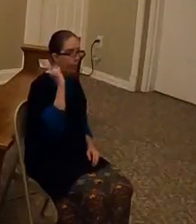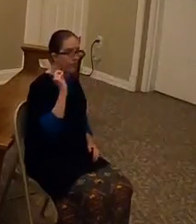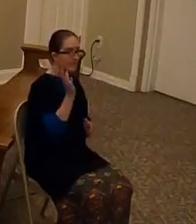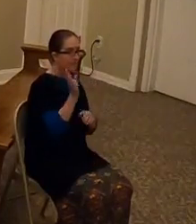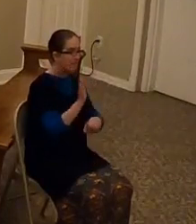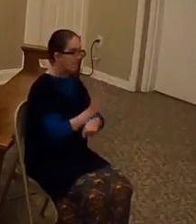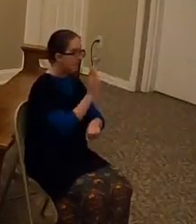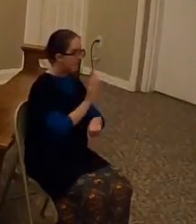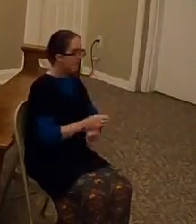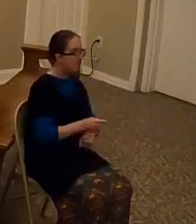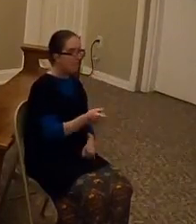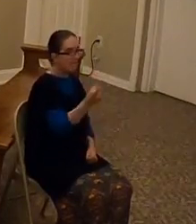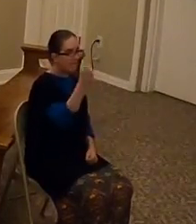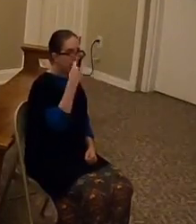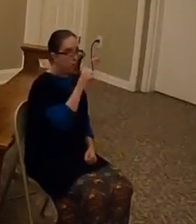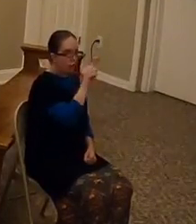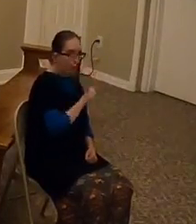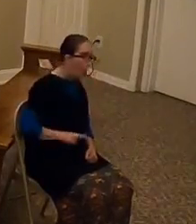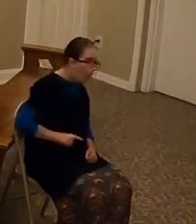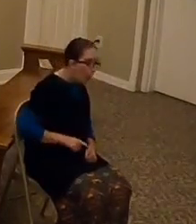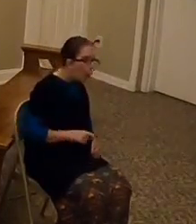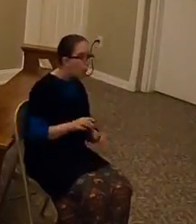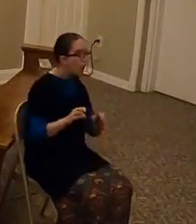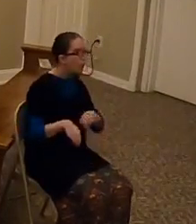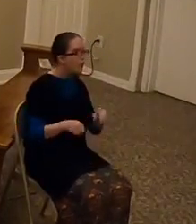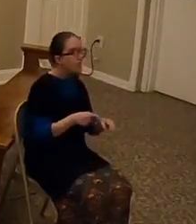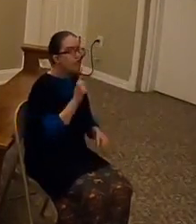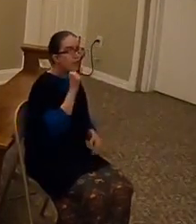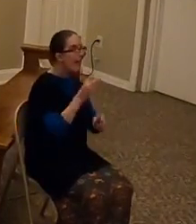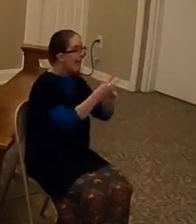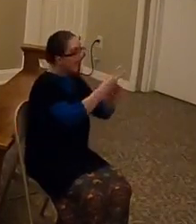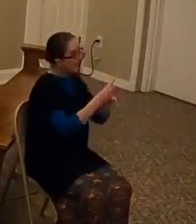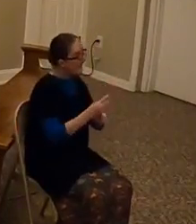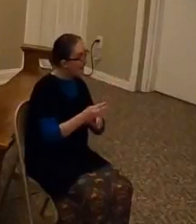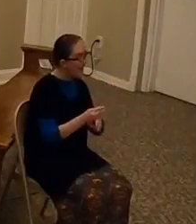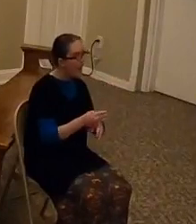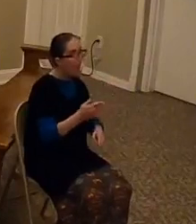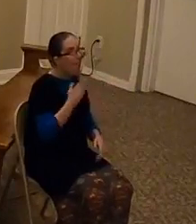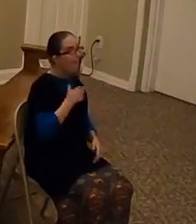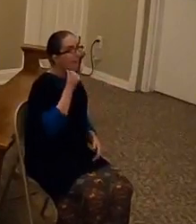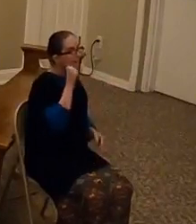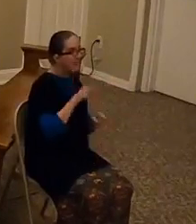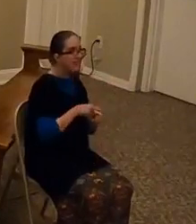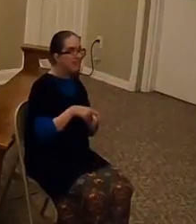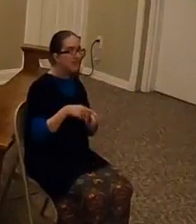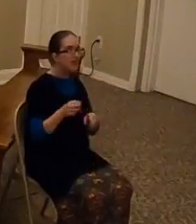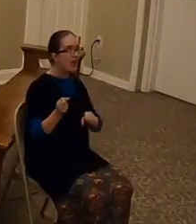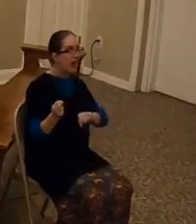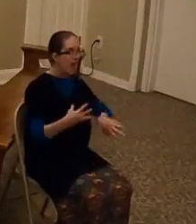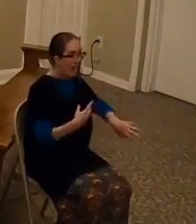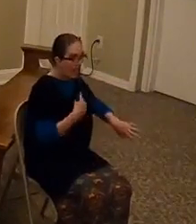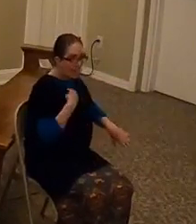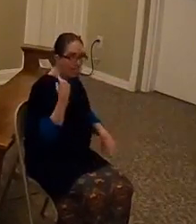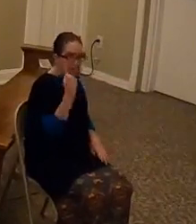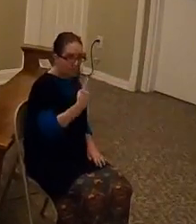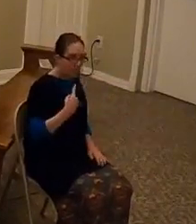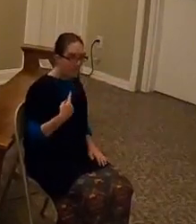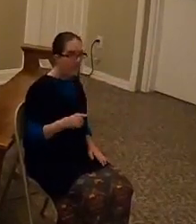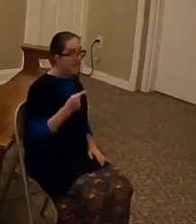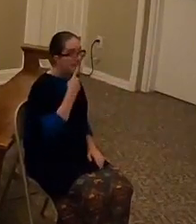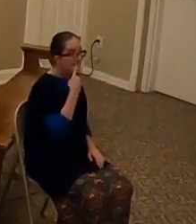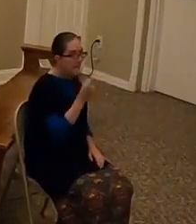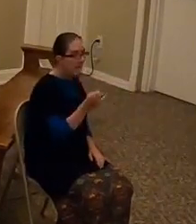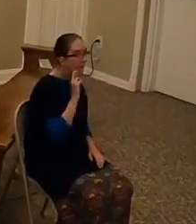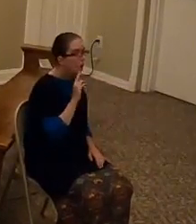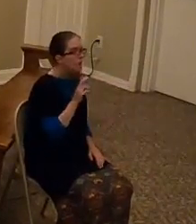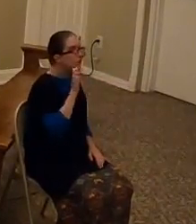serving, and came to him and said, 'Lord, dost thou not care that my sister hath left me alone to serve? Be it her therefore that